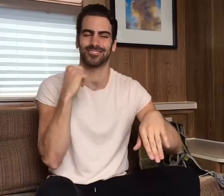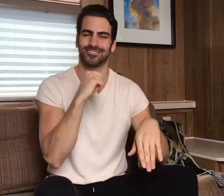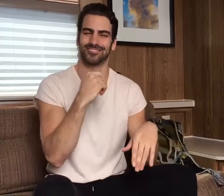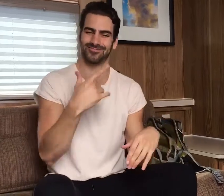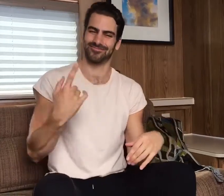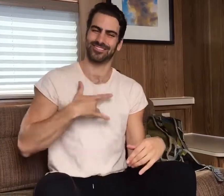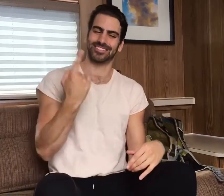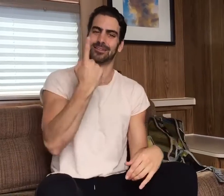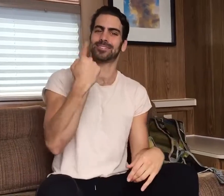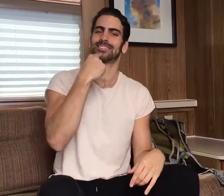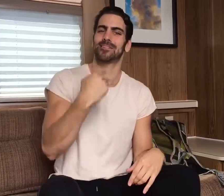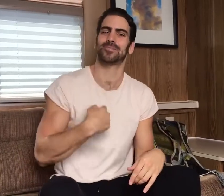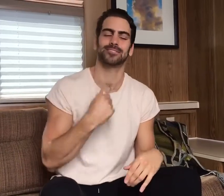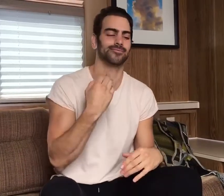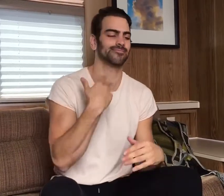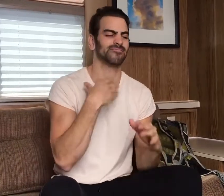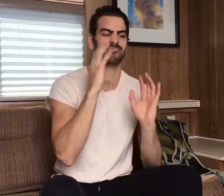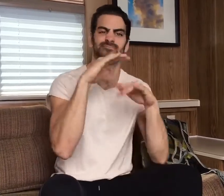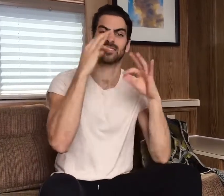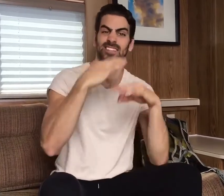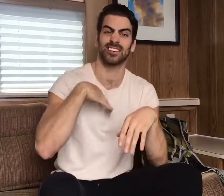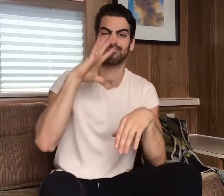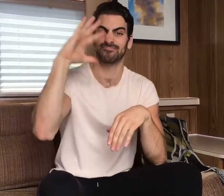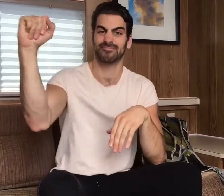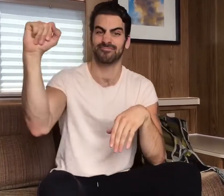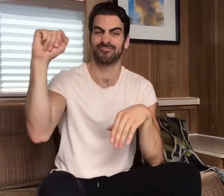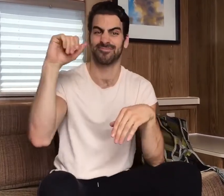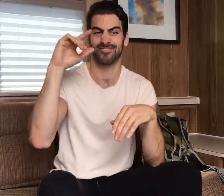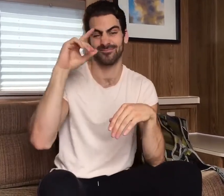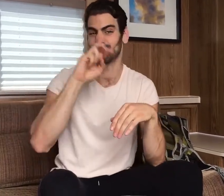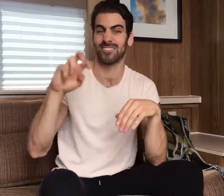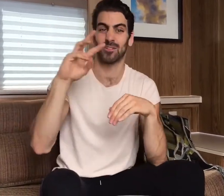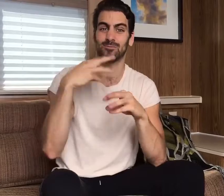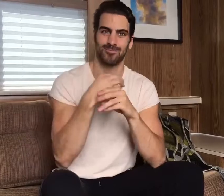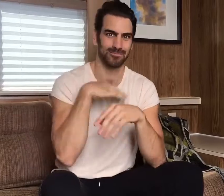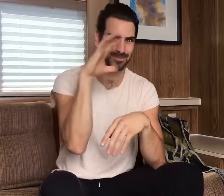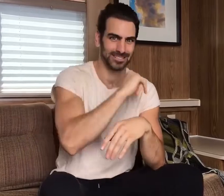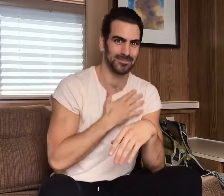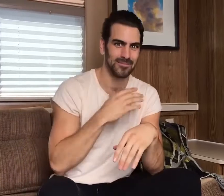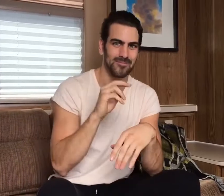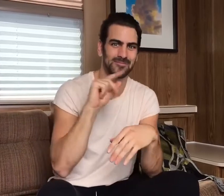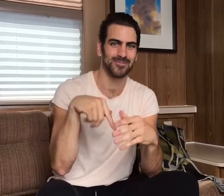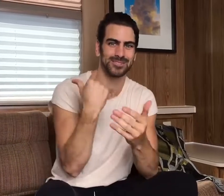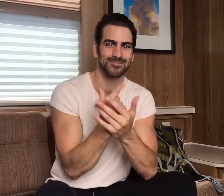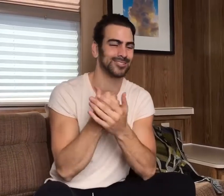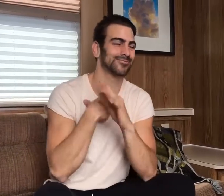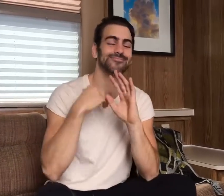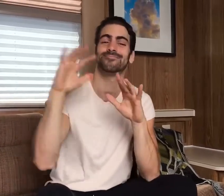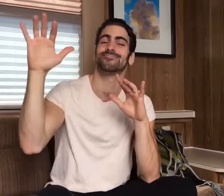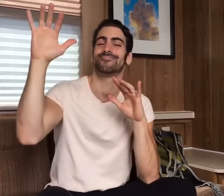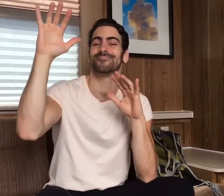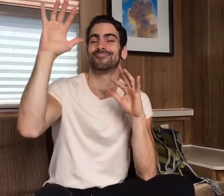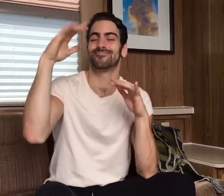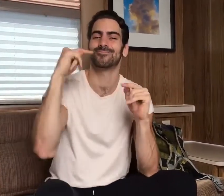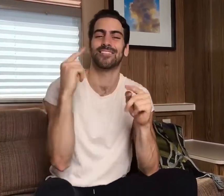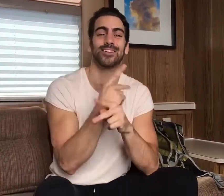but then I decided not to. I felt like something was telling me to do something else. So I decided to travel the world, you know, I even missed my own